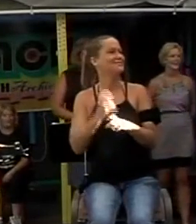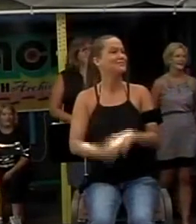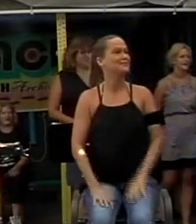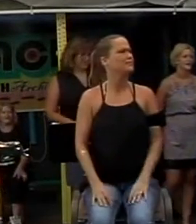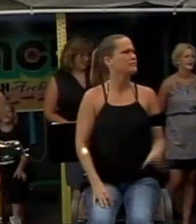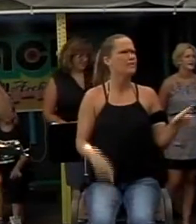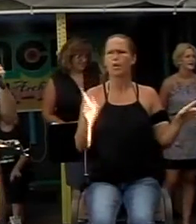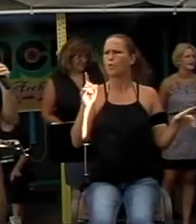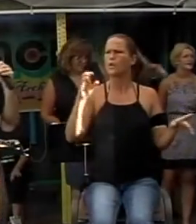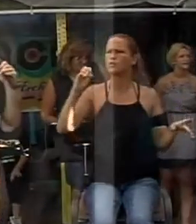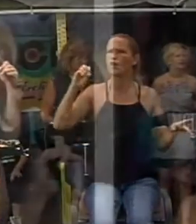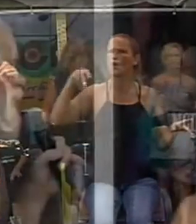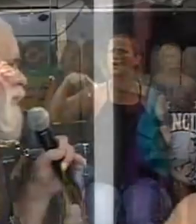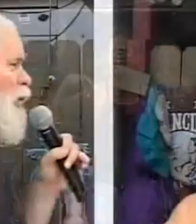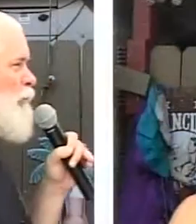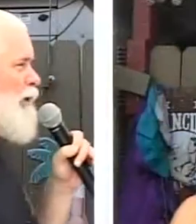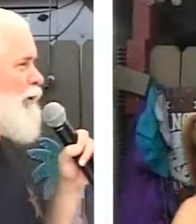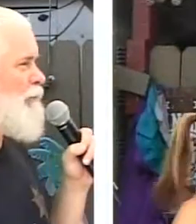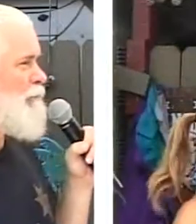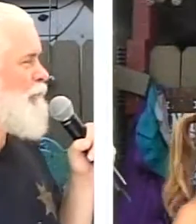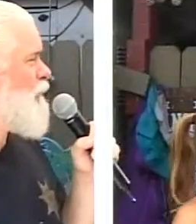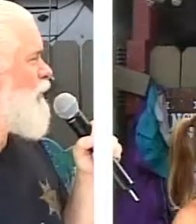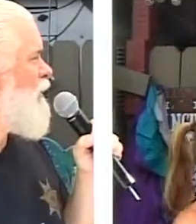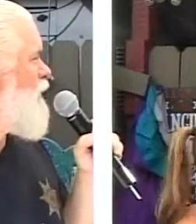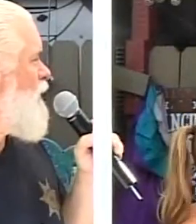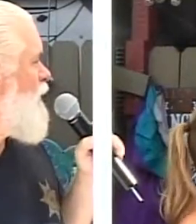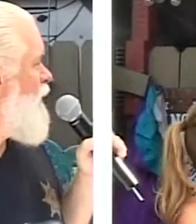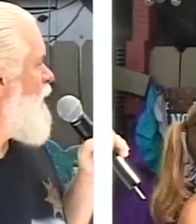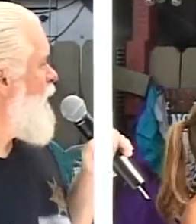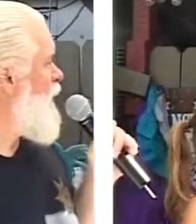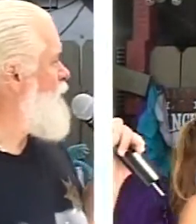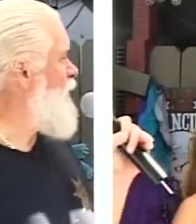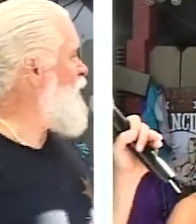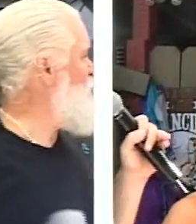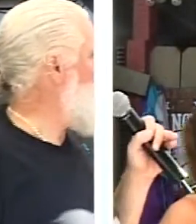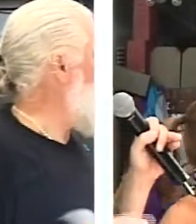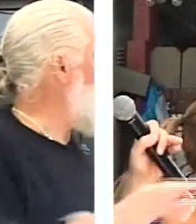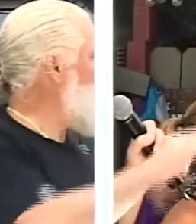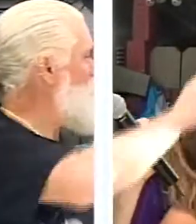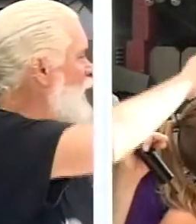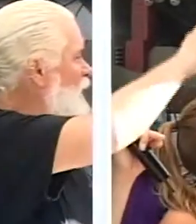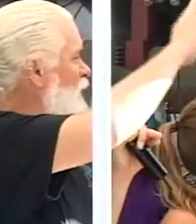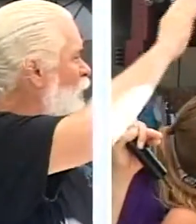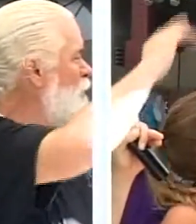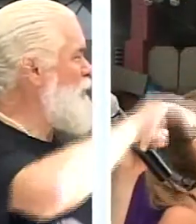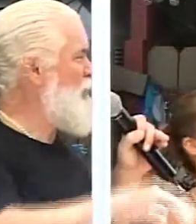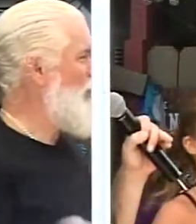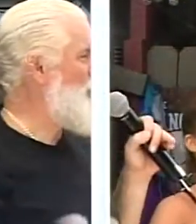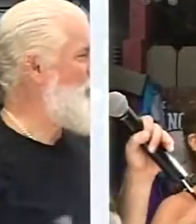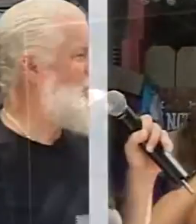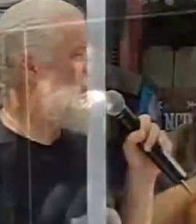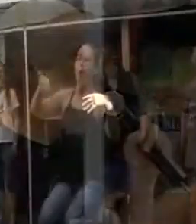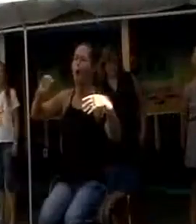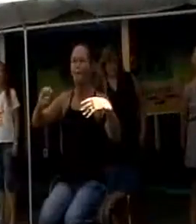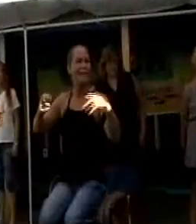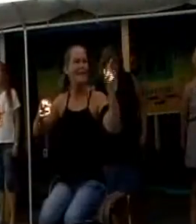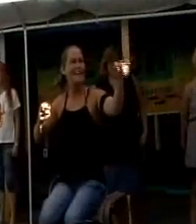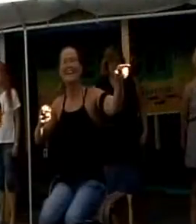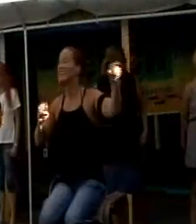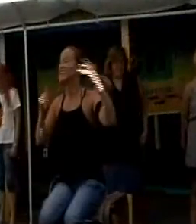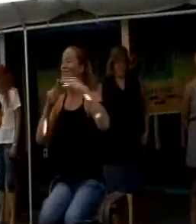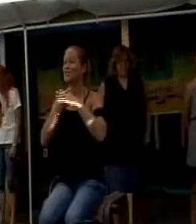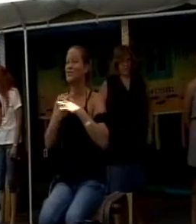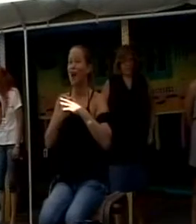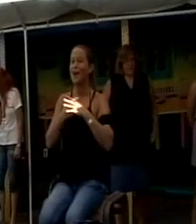Ophelia. Where are you, Opie? Come on, Opie. Opie's back there. Opie started her Tuesday and